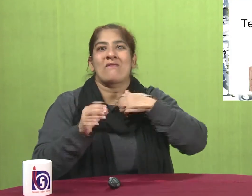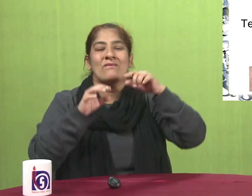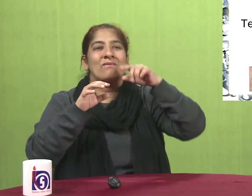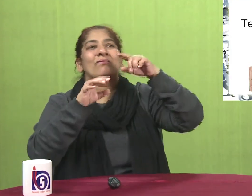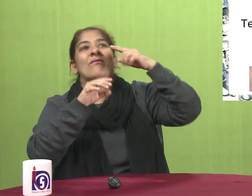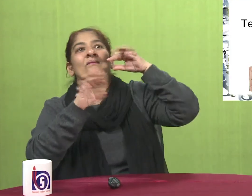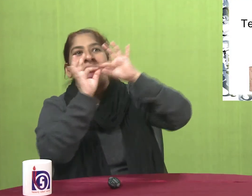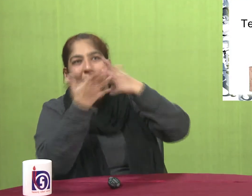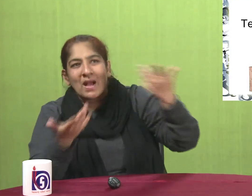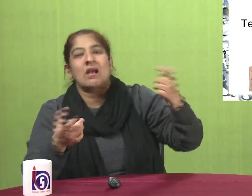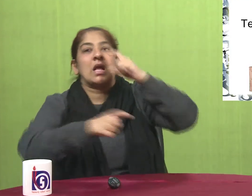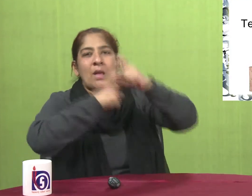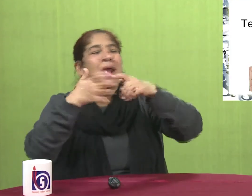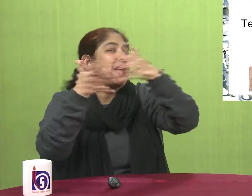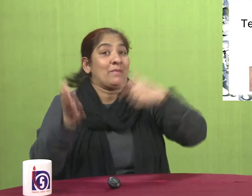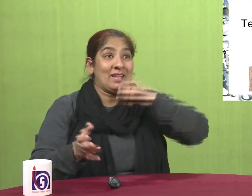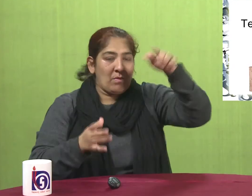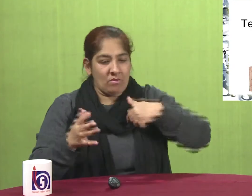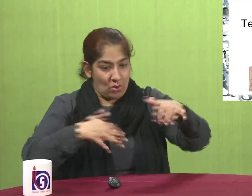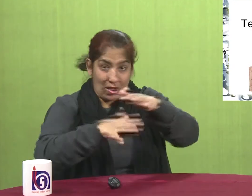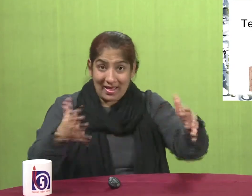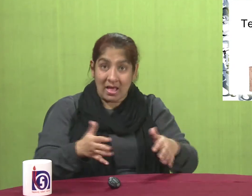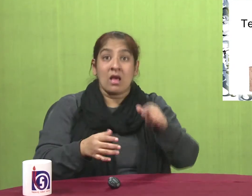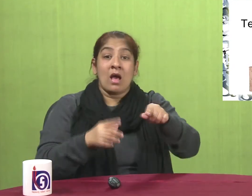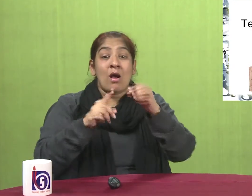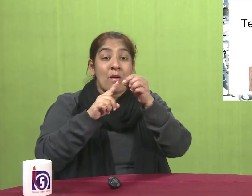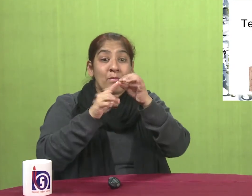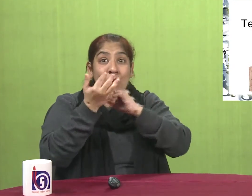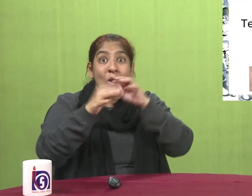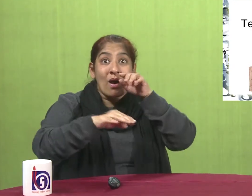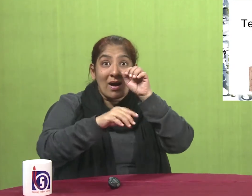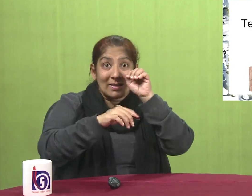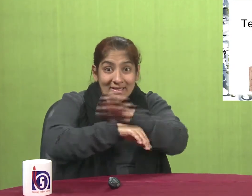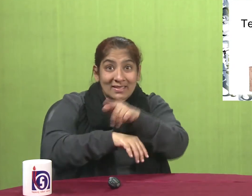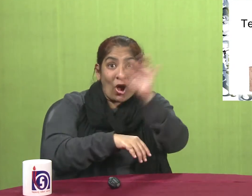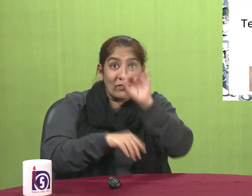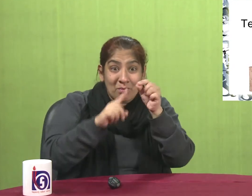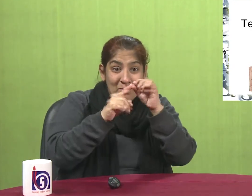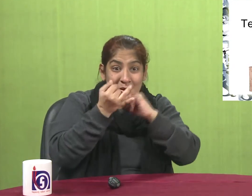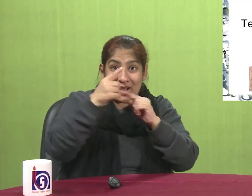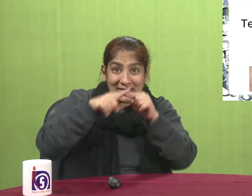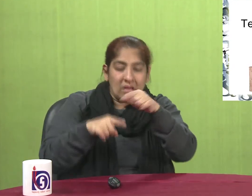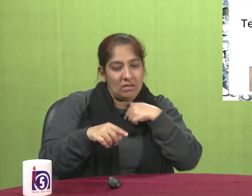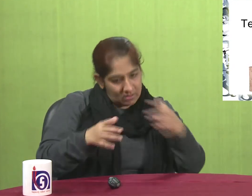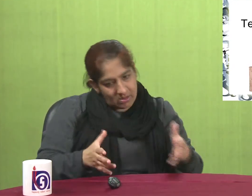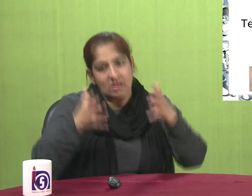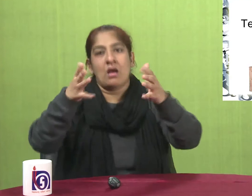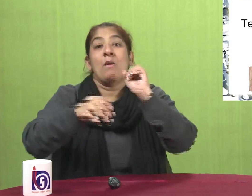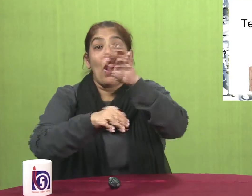need to send something to. Somebody who is far away from us and we cannot give it in the hand. The parcel service is when we